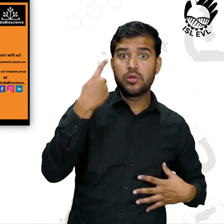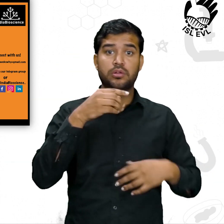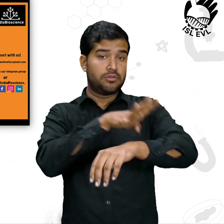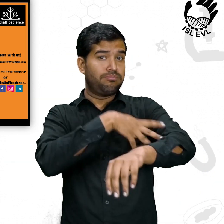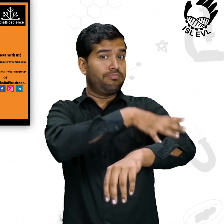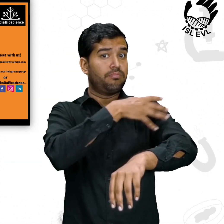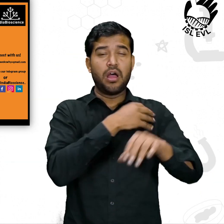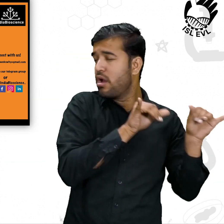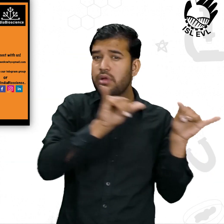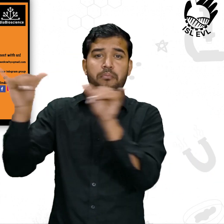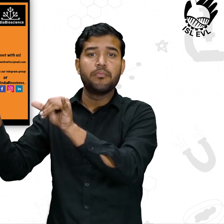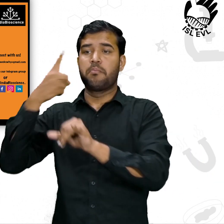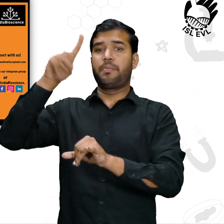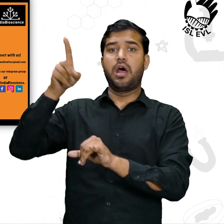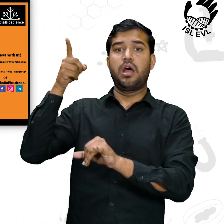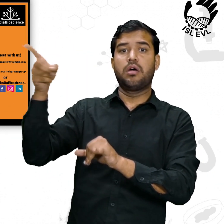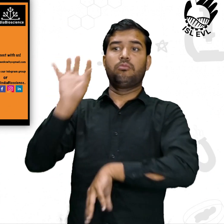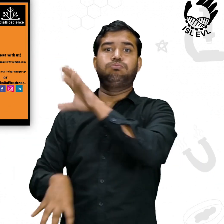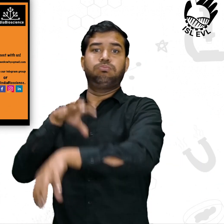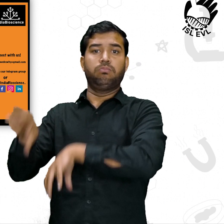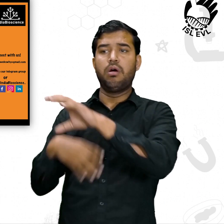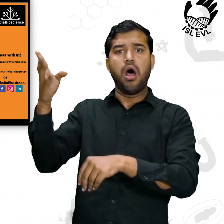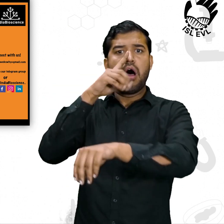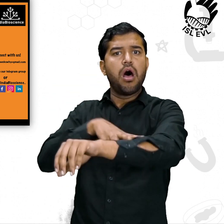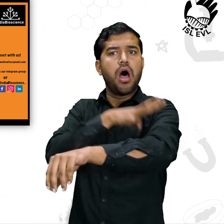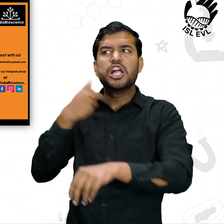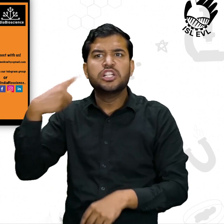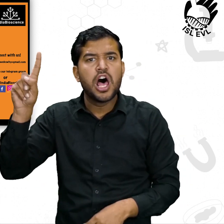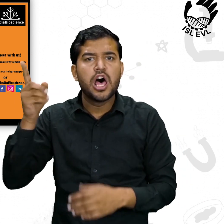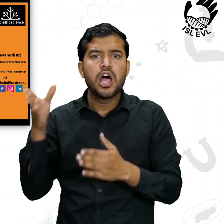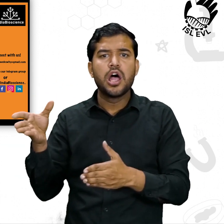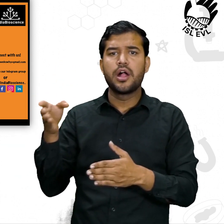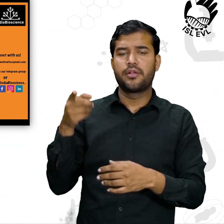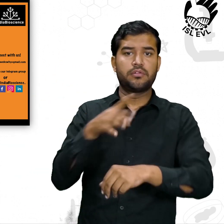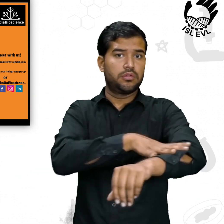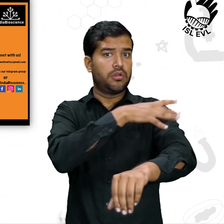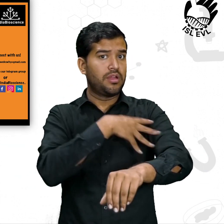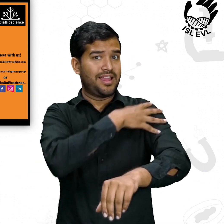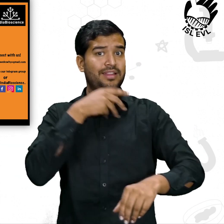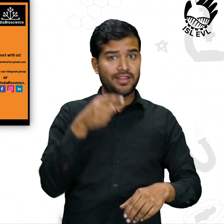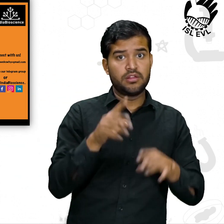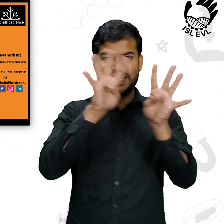looked exactly like the mama tiger, right? Yes, it did, and it also had a similar stripe pattern like mama